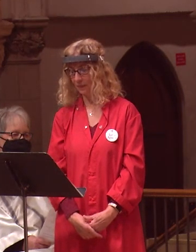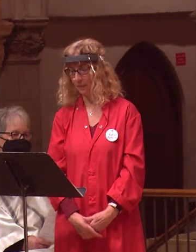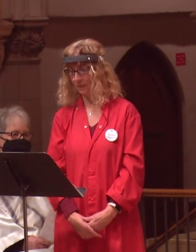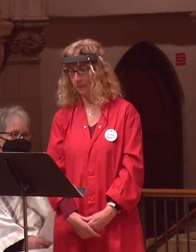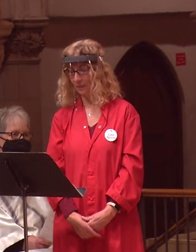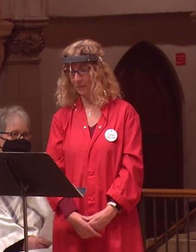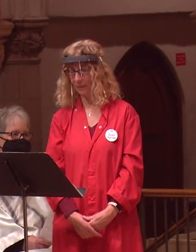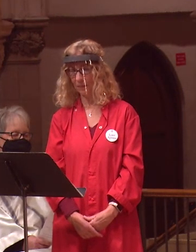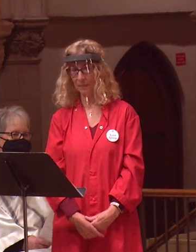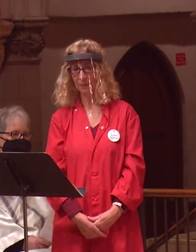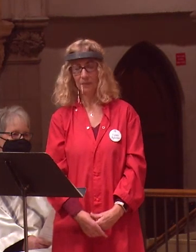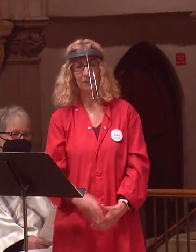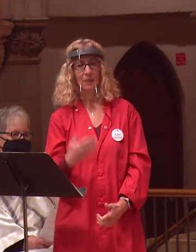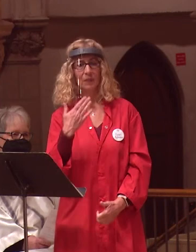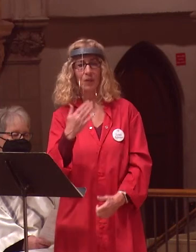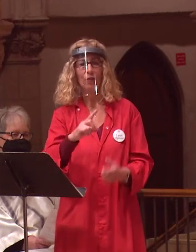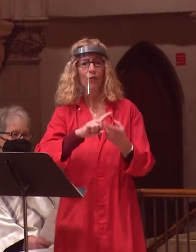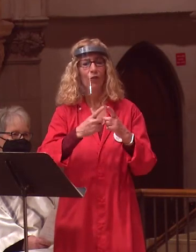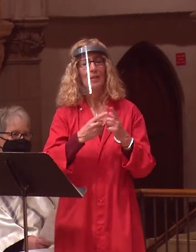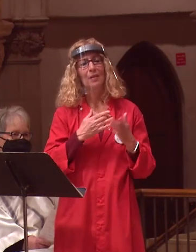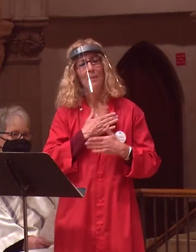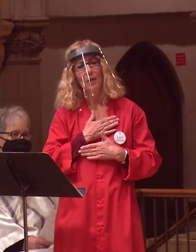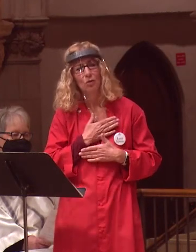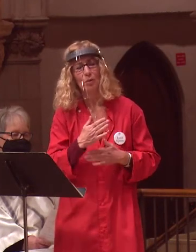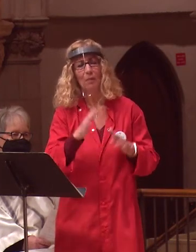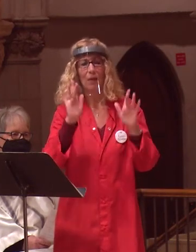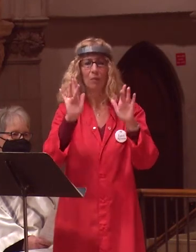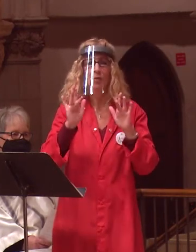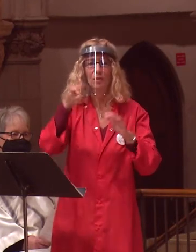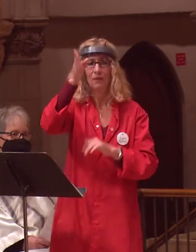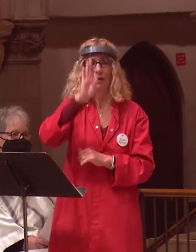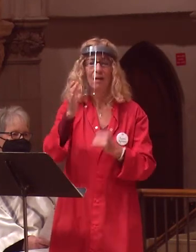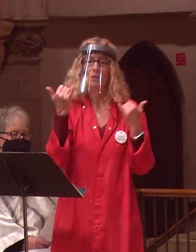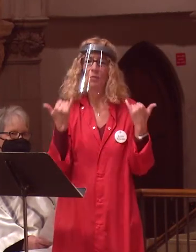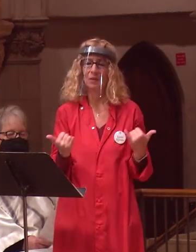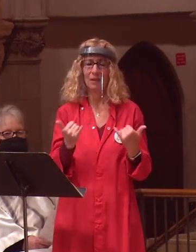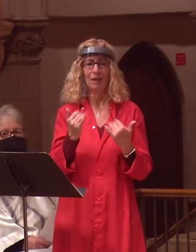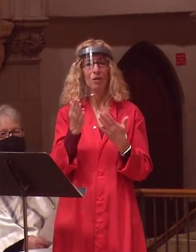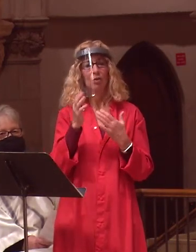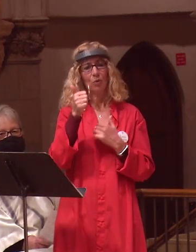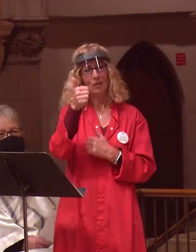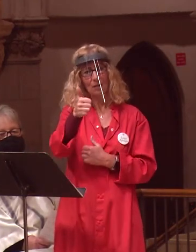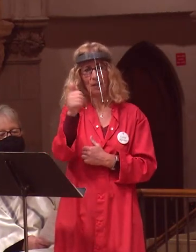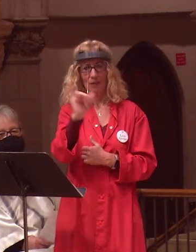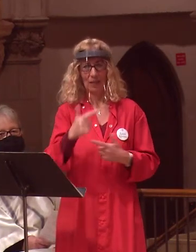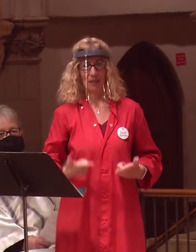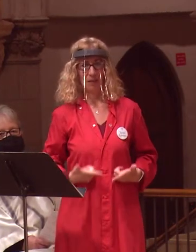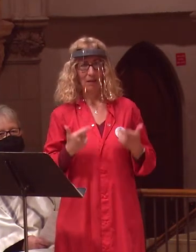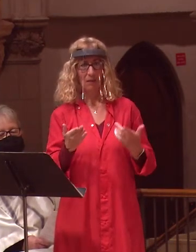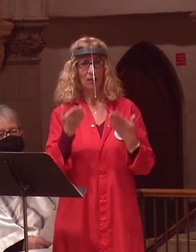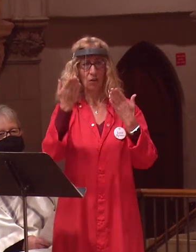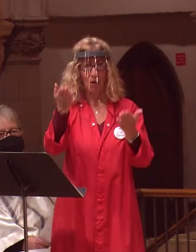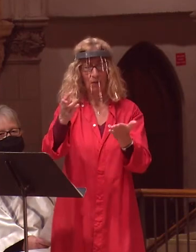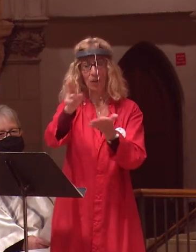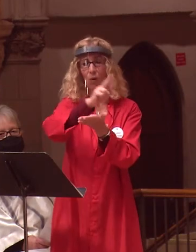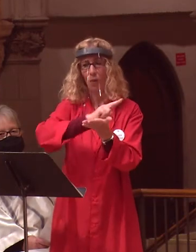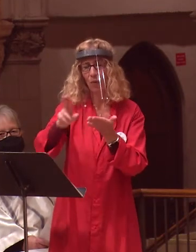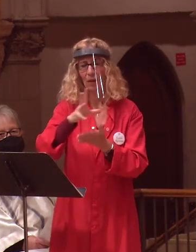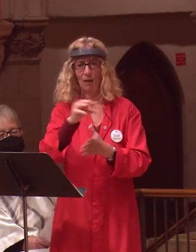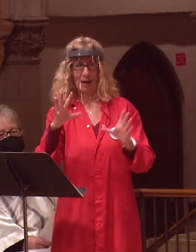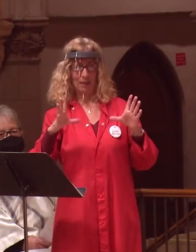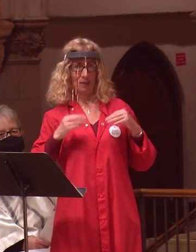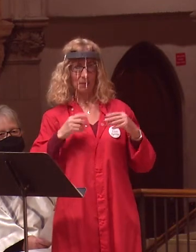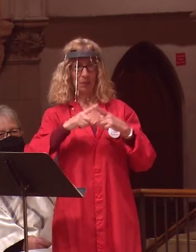Dear friends, I appeal to you by the mercies of God to present yourselves as a living offering, holy and acceptable